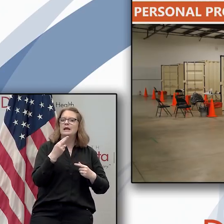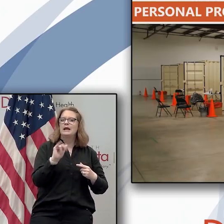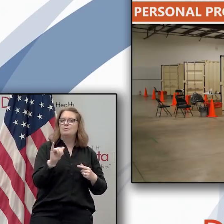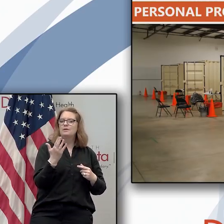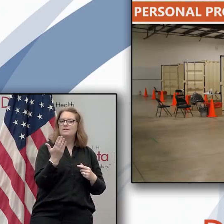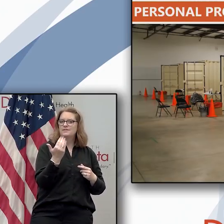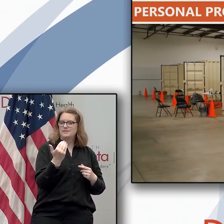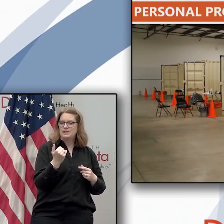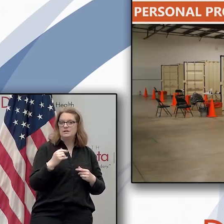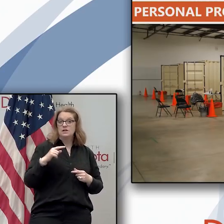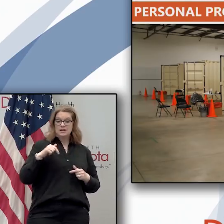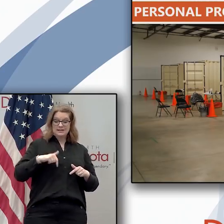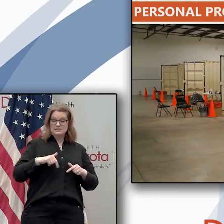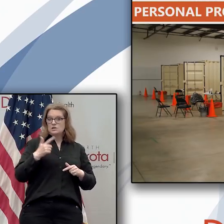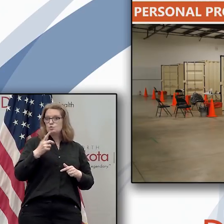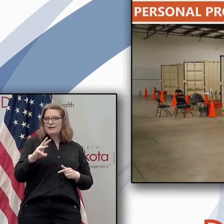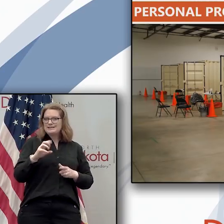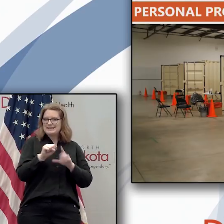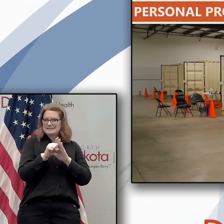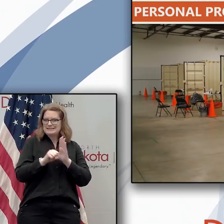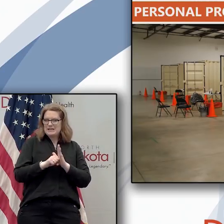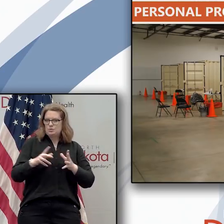26th state to receive one.